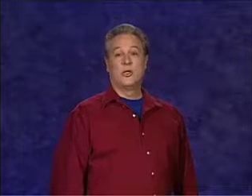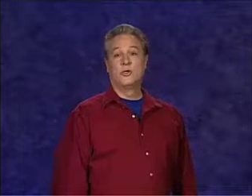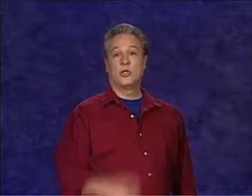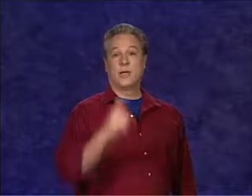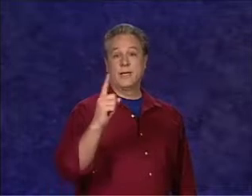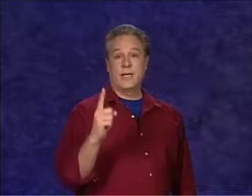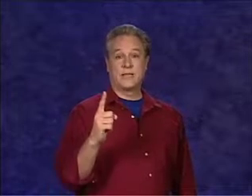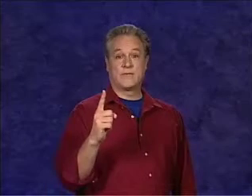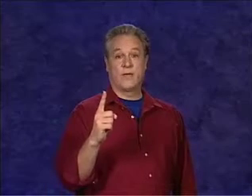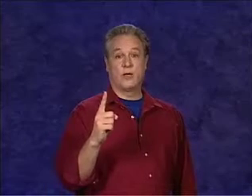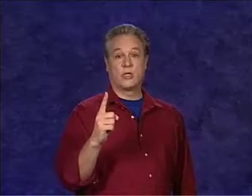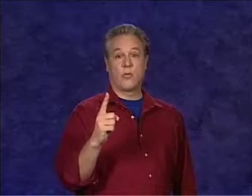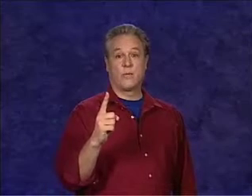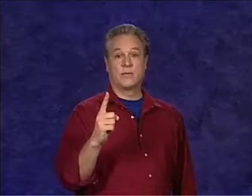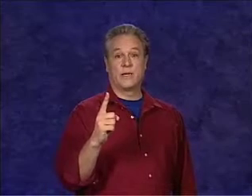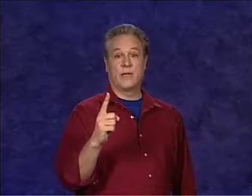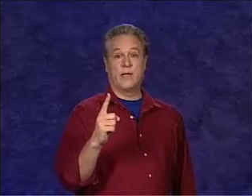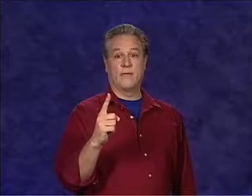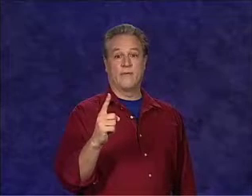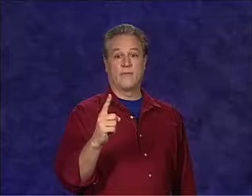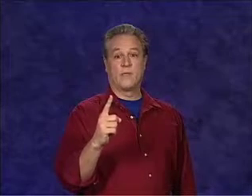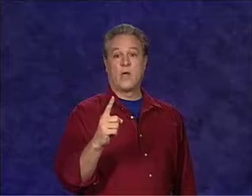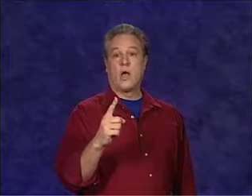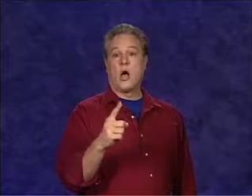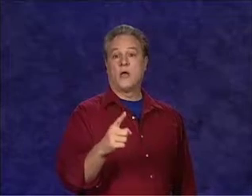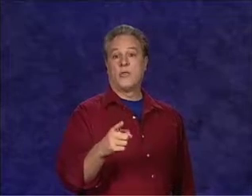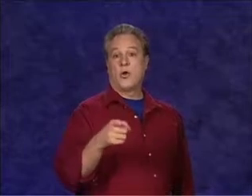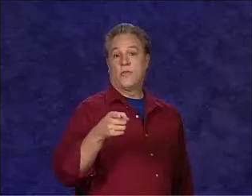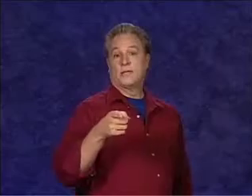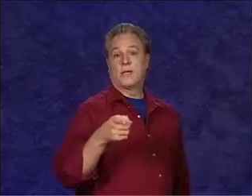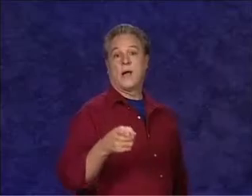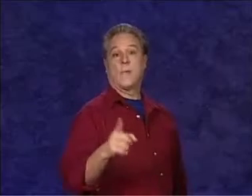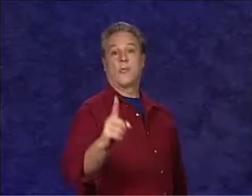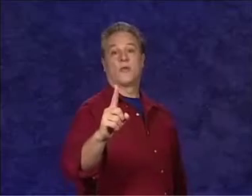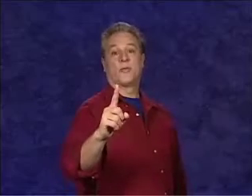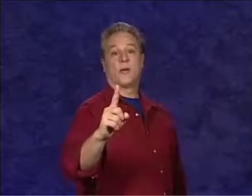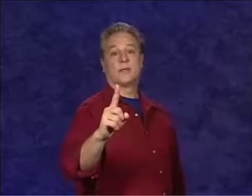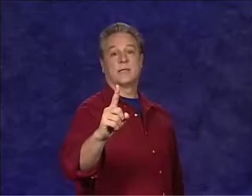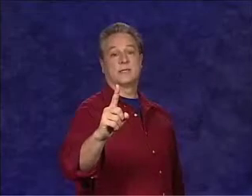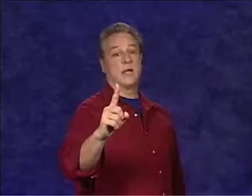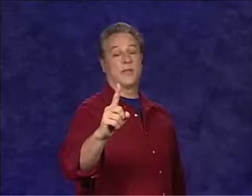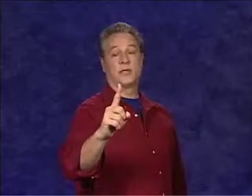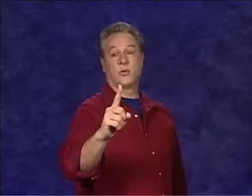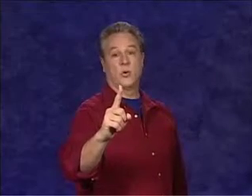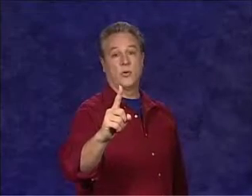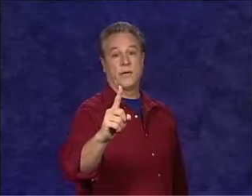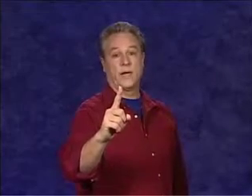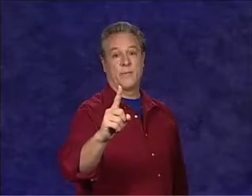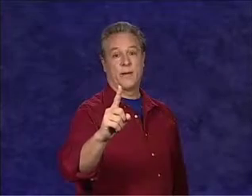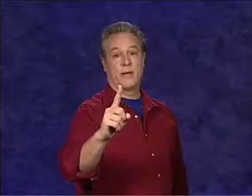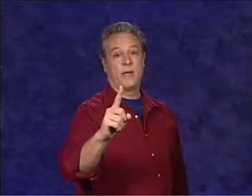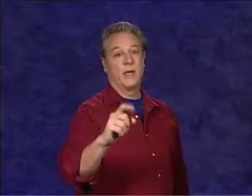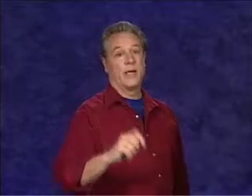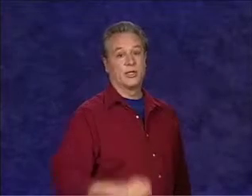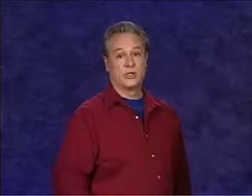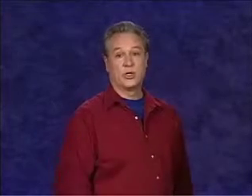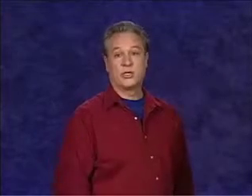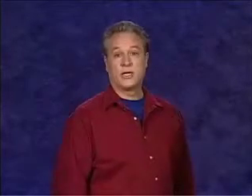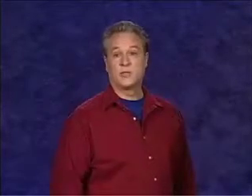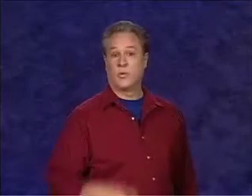Use your index finger to represent a knife. Although this upward thrust does nothing to wound anybody, it sure does wound